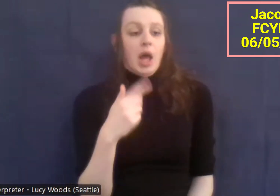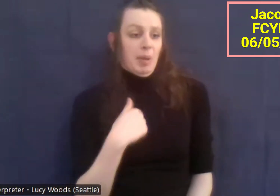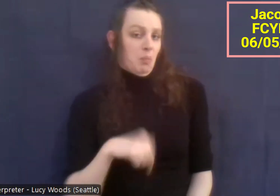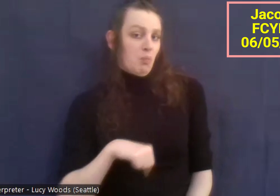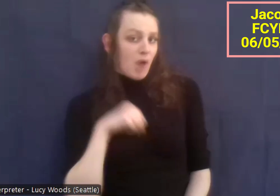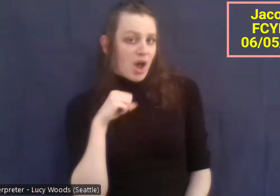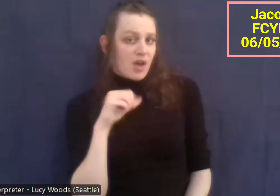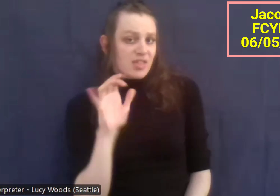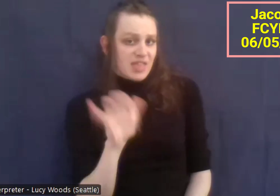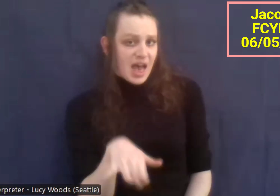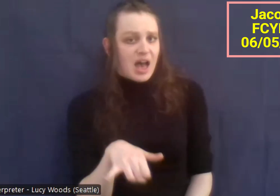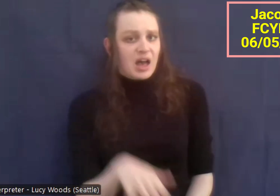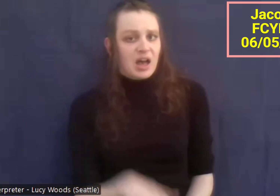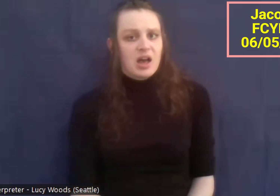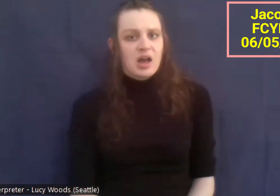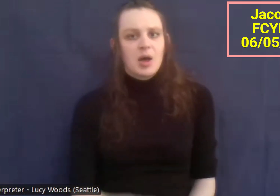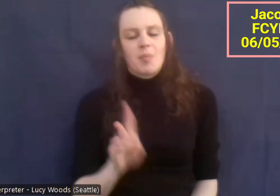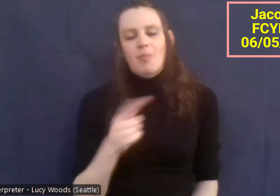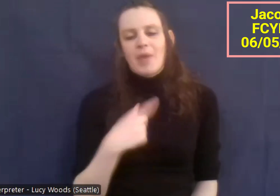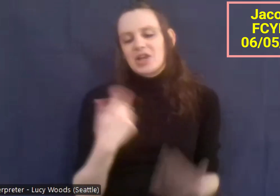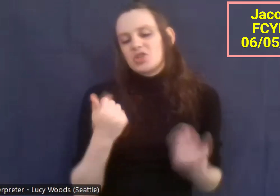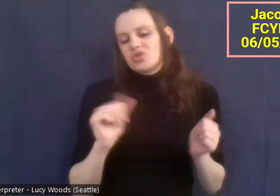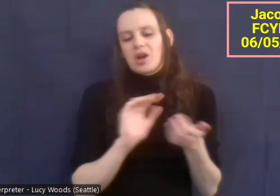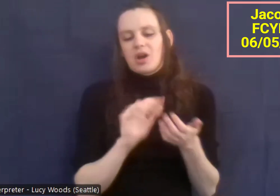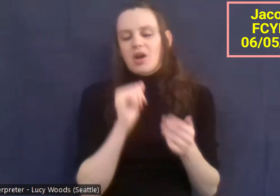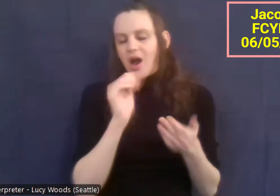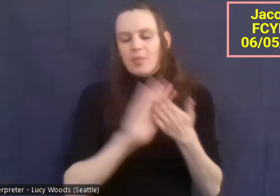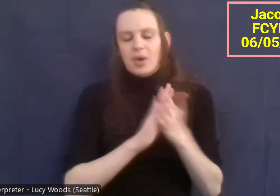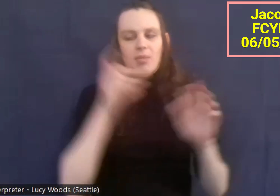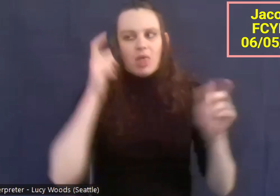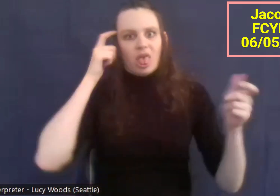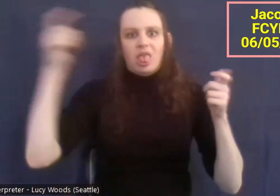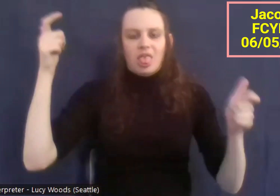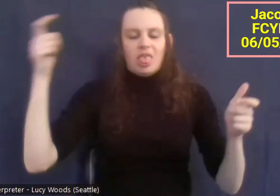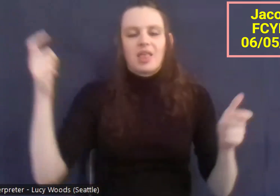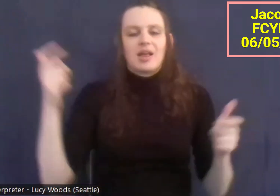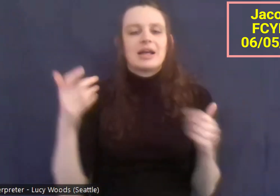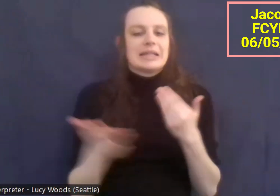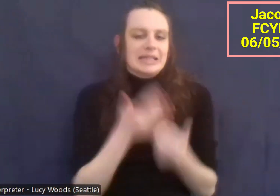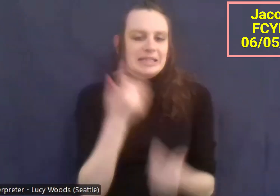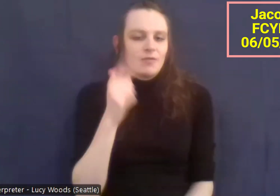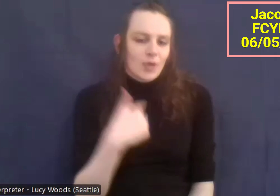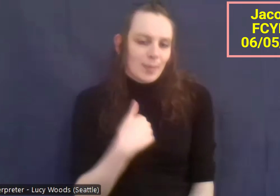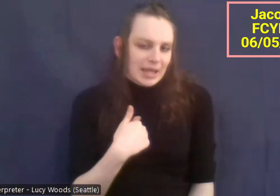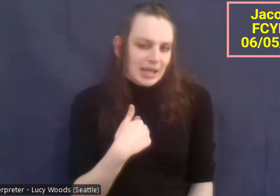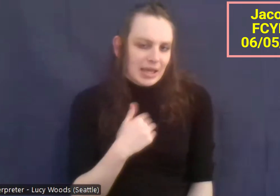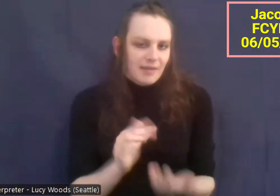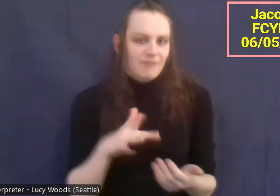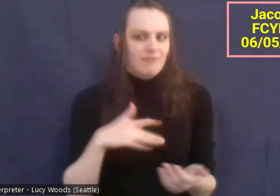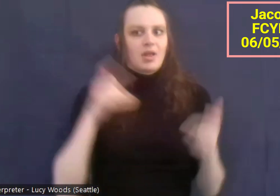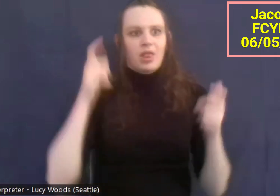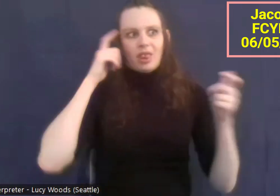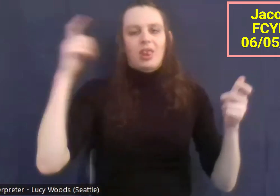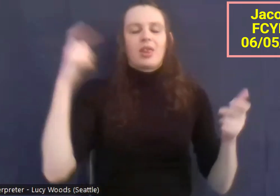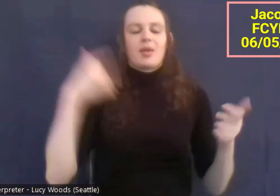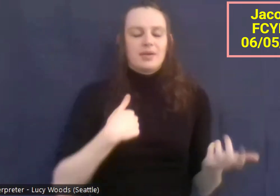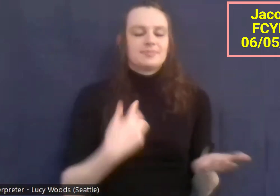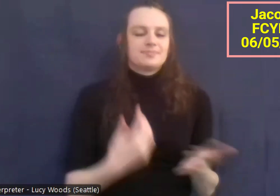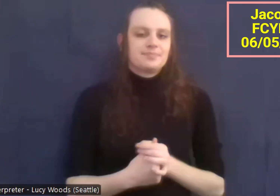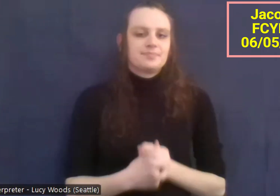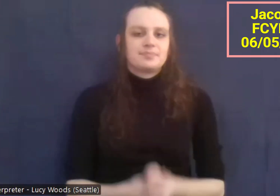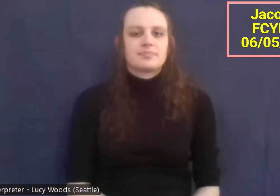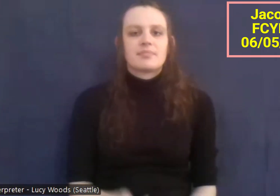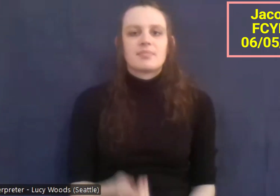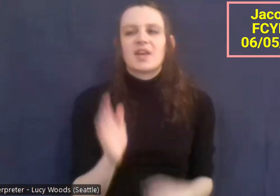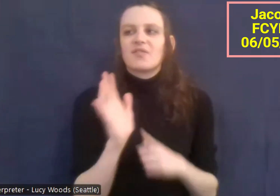I try not to let it go to my head, which is very easy for somebody like me. Lately, got